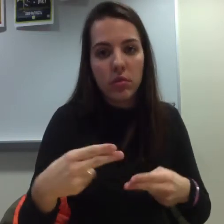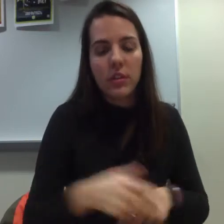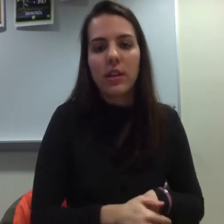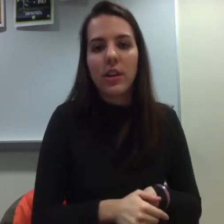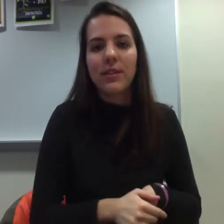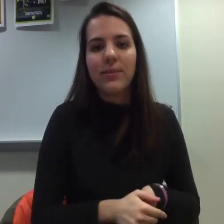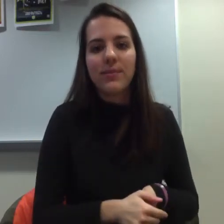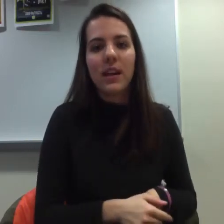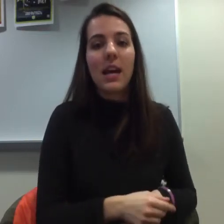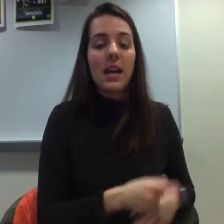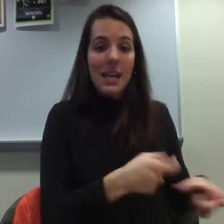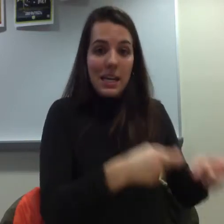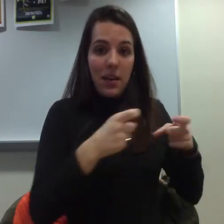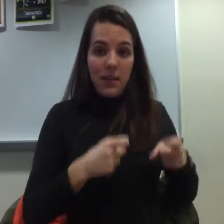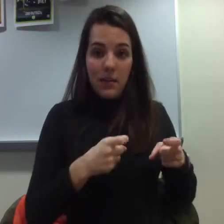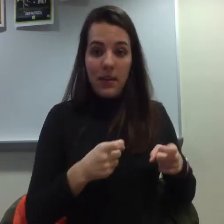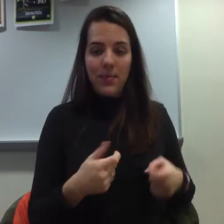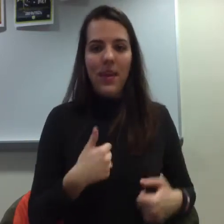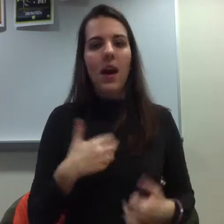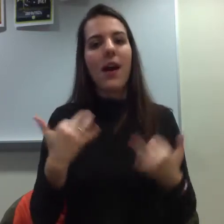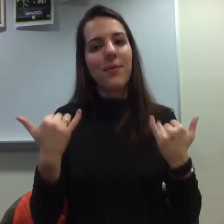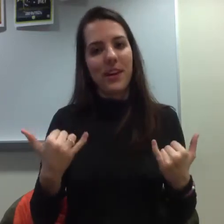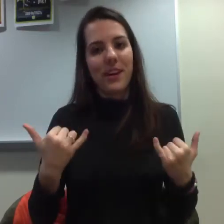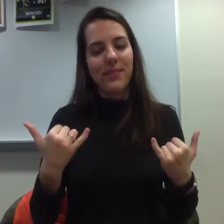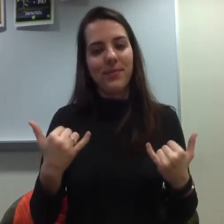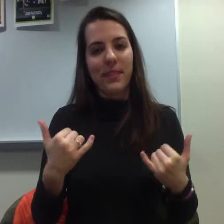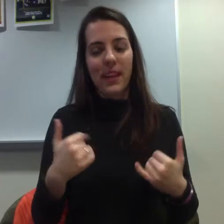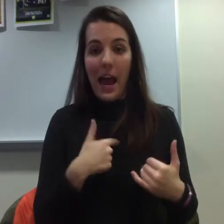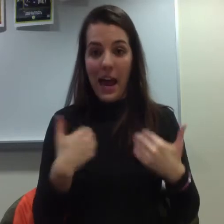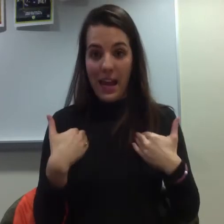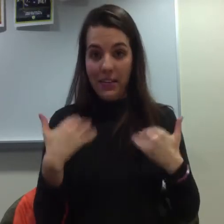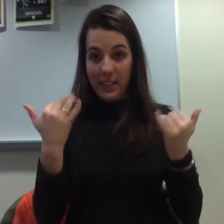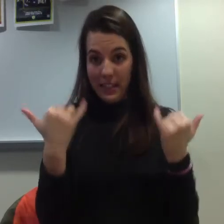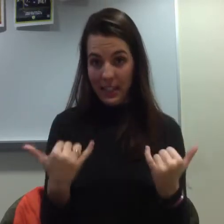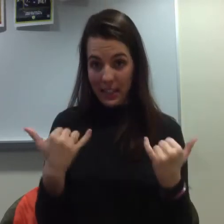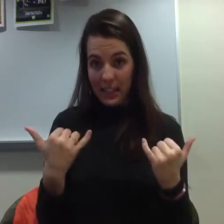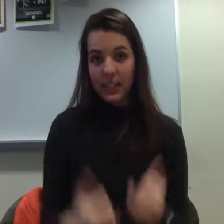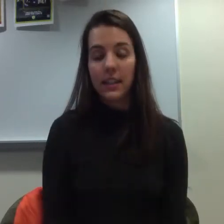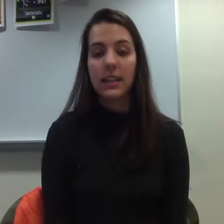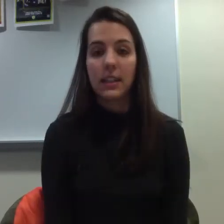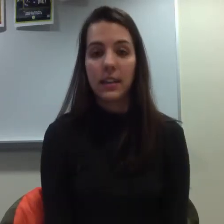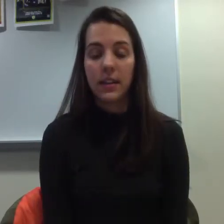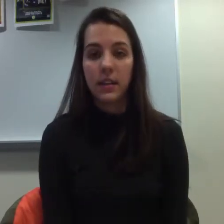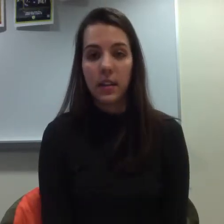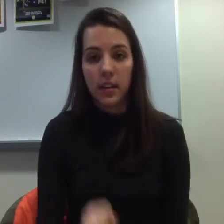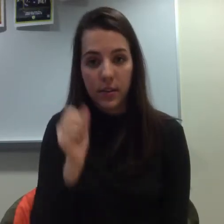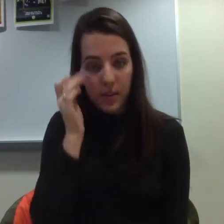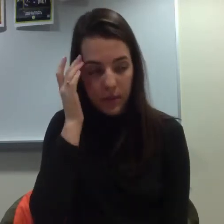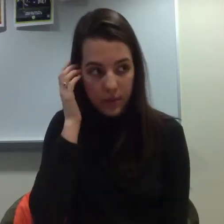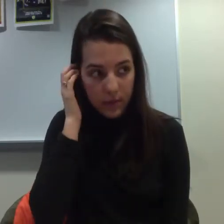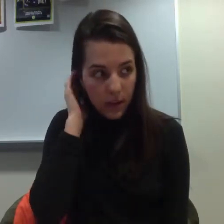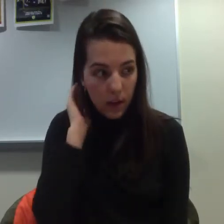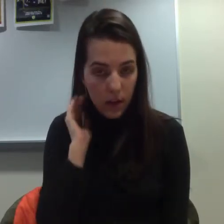When I was in my late 20s, I got the real antique bug, and I used to attend many estate